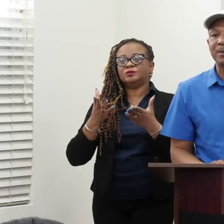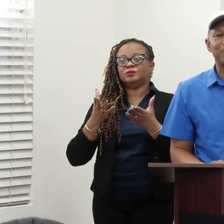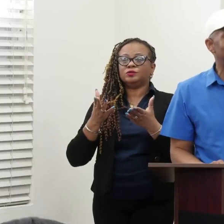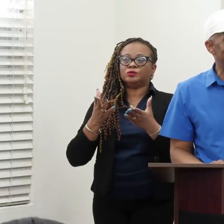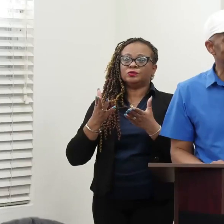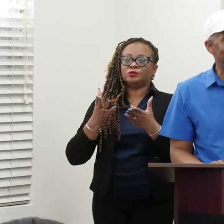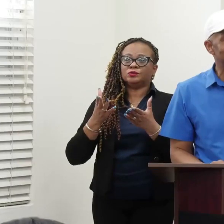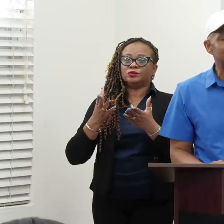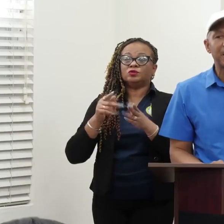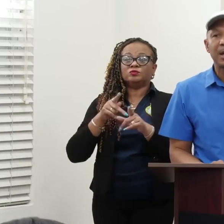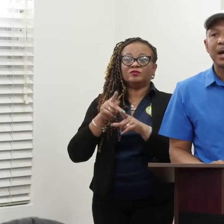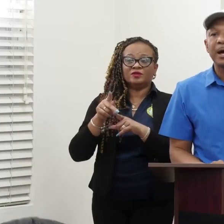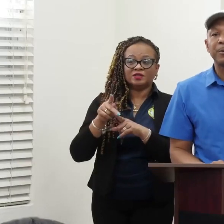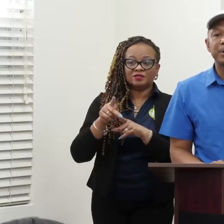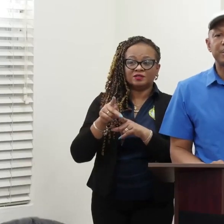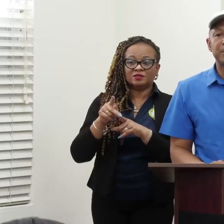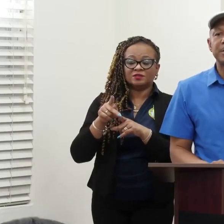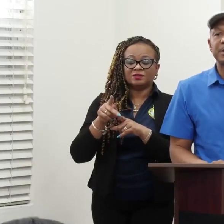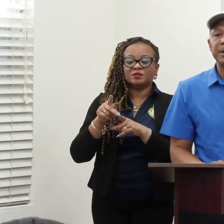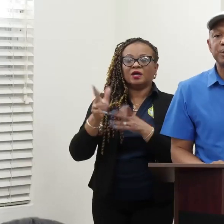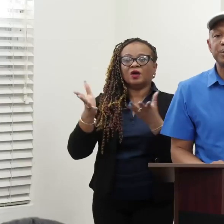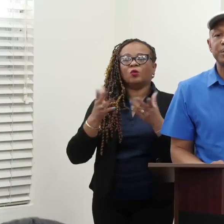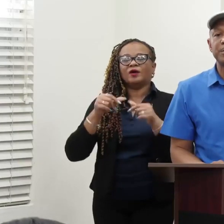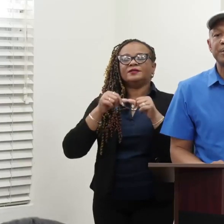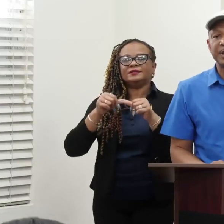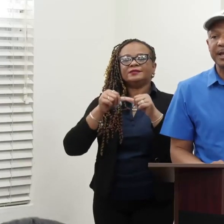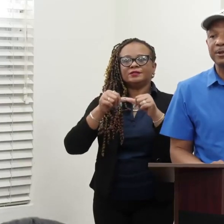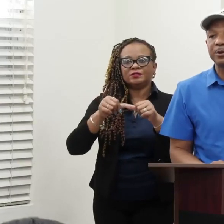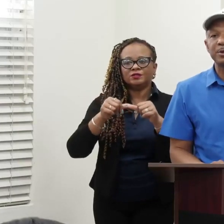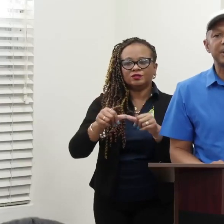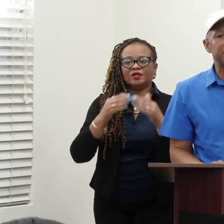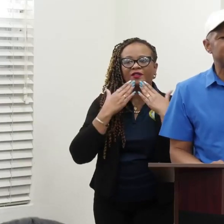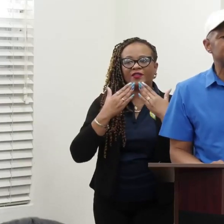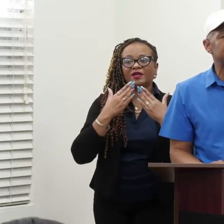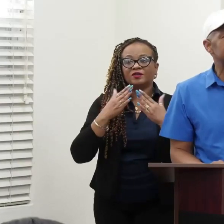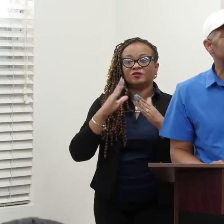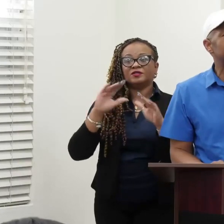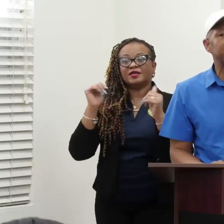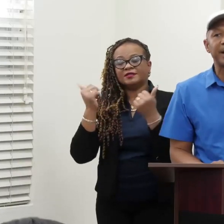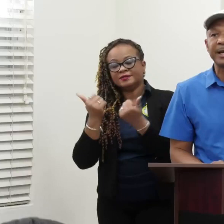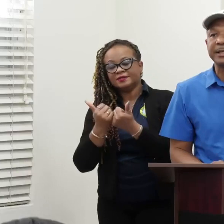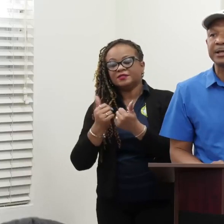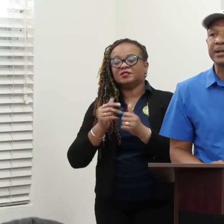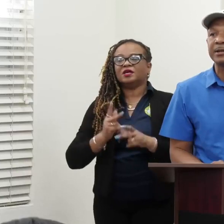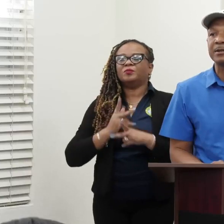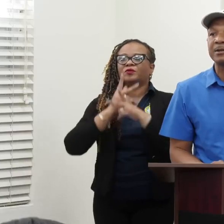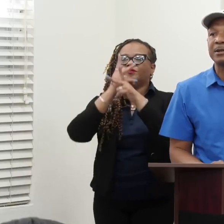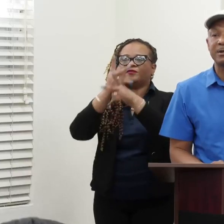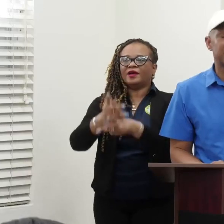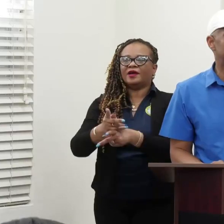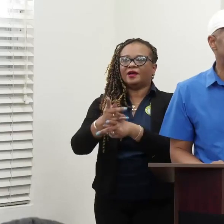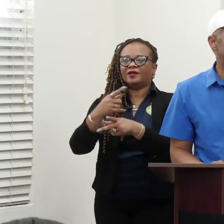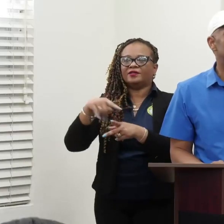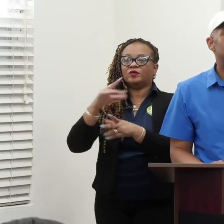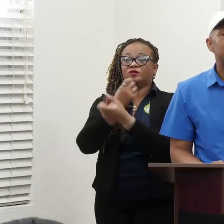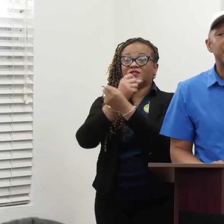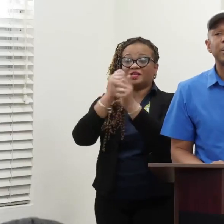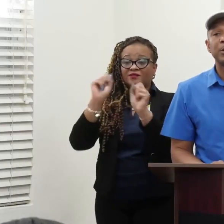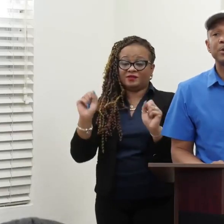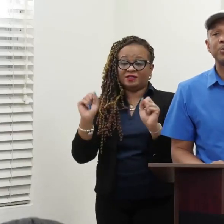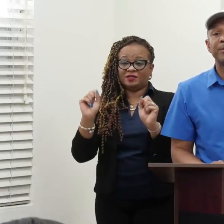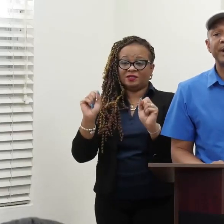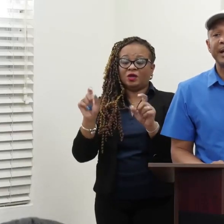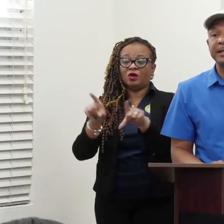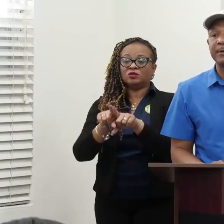those professionals. I want to continue to thank those agencies that provide safety